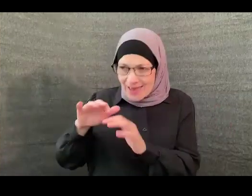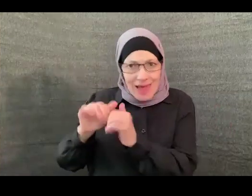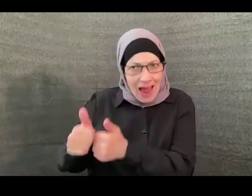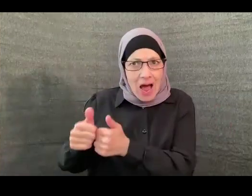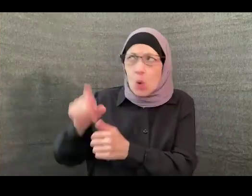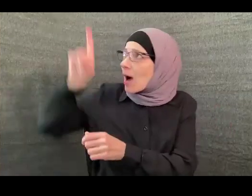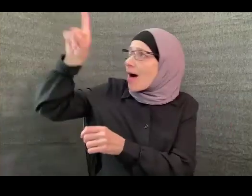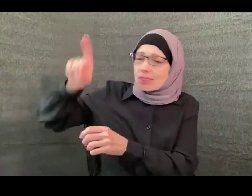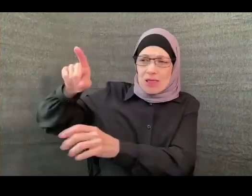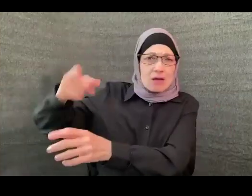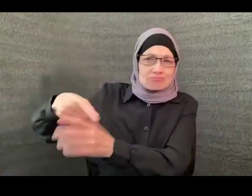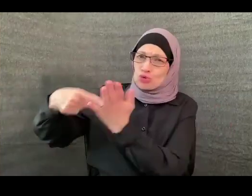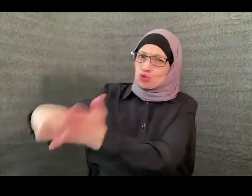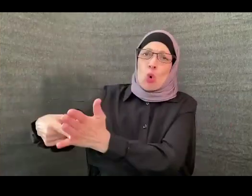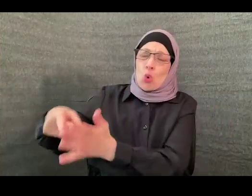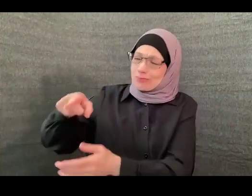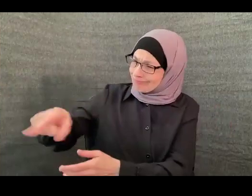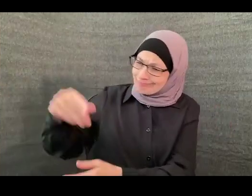attitudes by Allah subhanahu wa ta'ala.